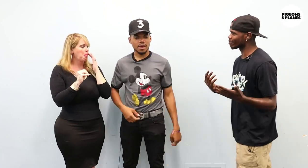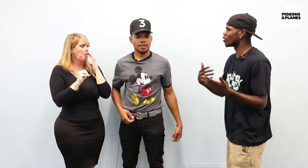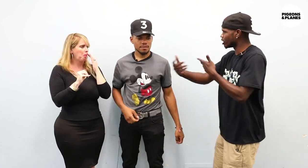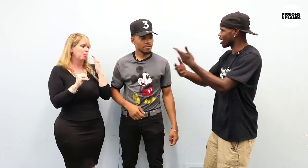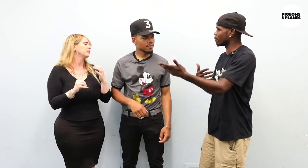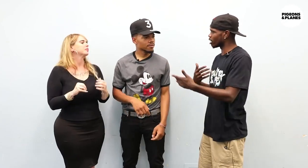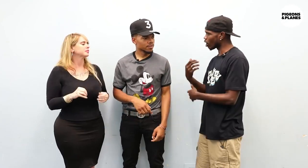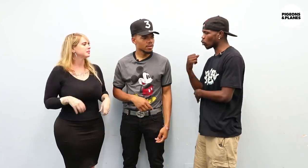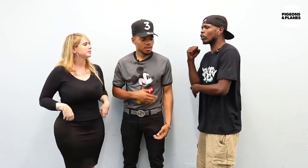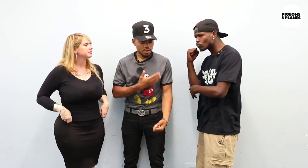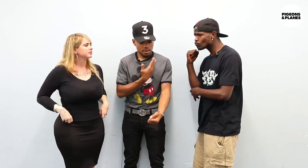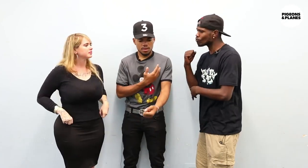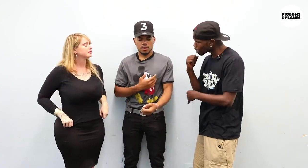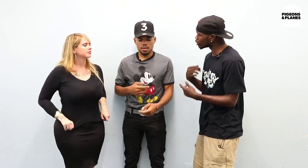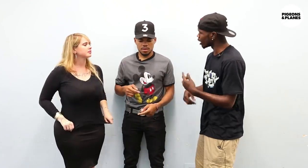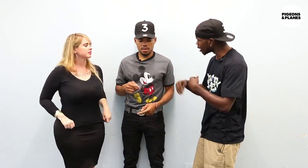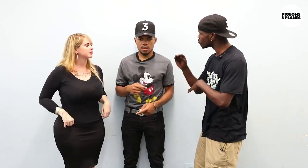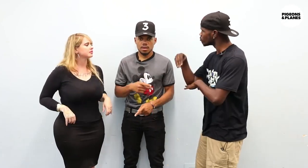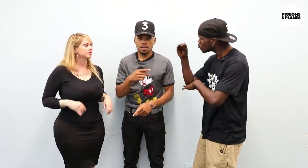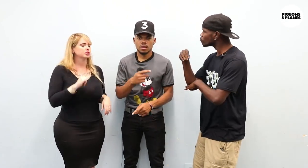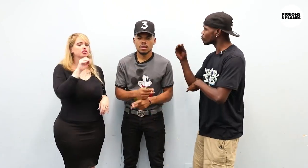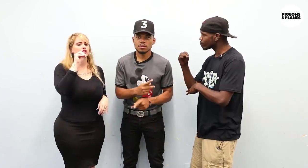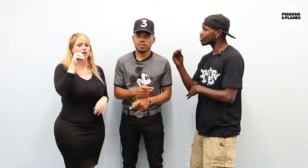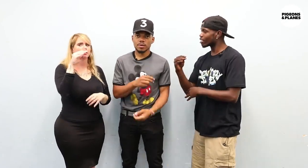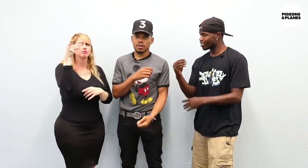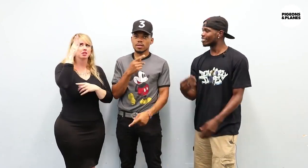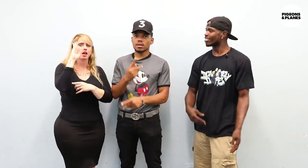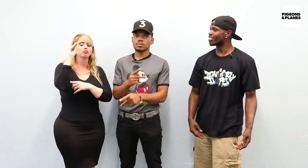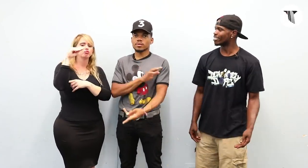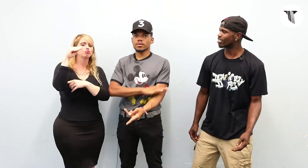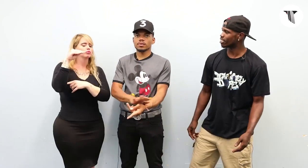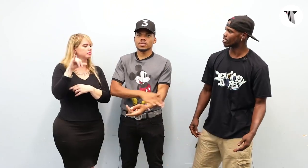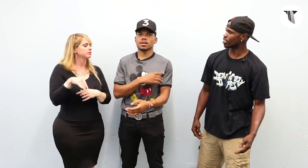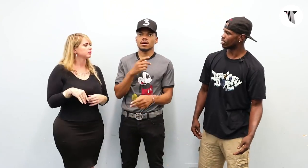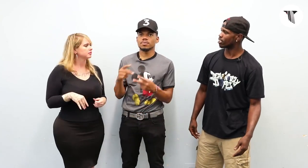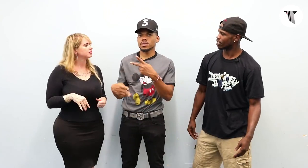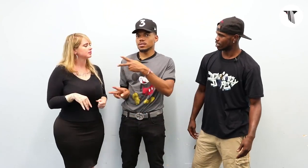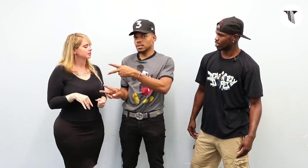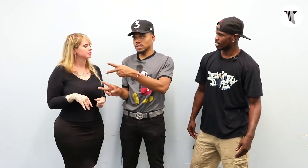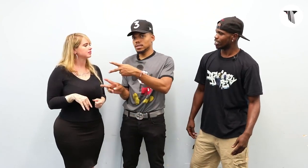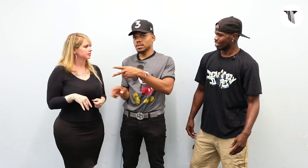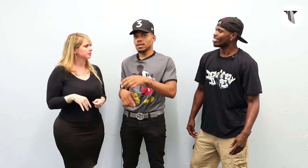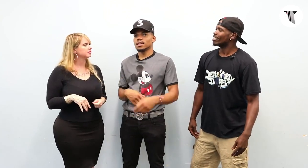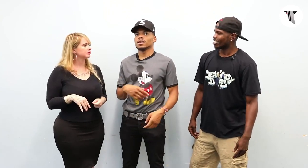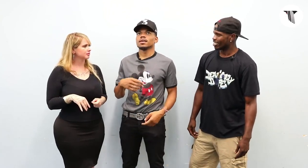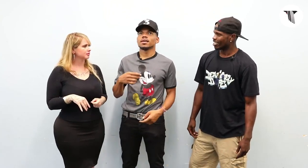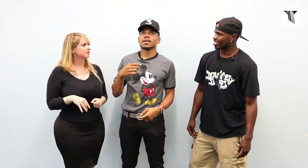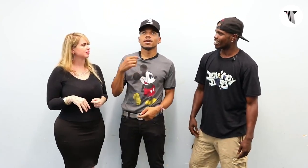he's jamming it on, or he jam. He keeps my rhymes and couplets.